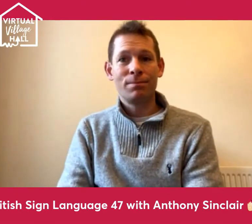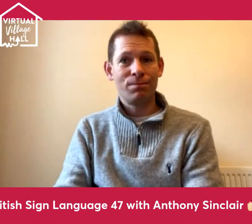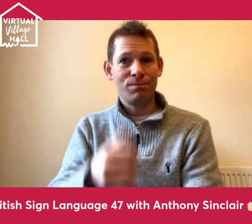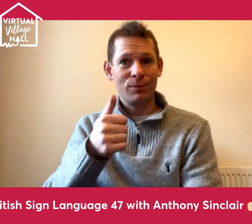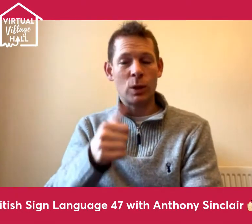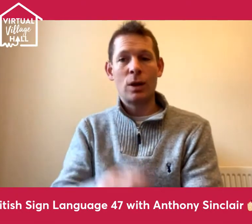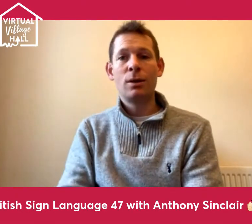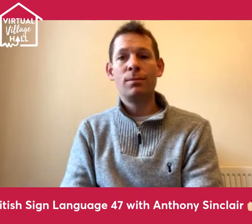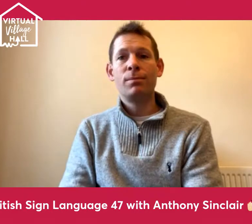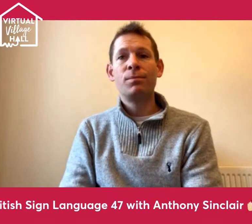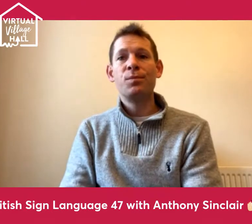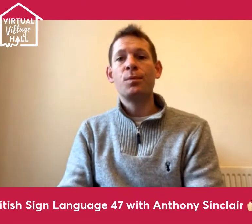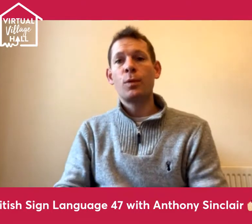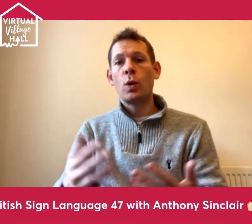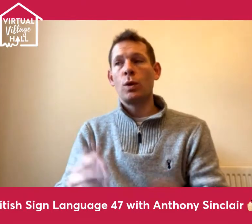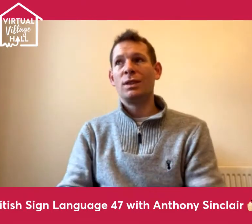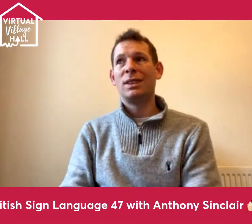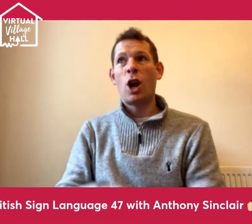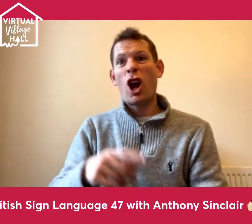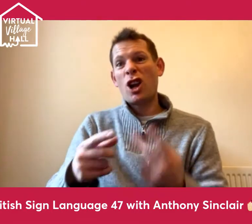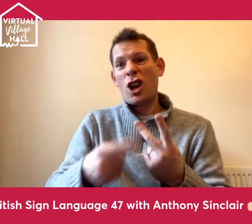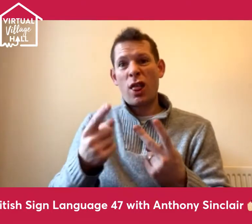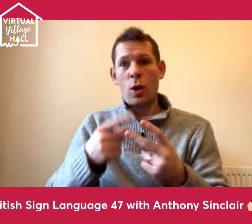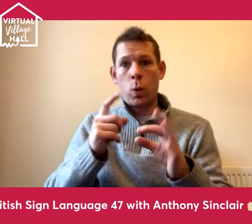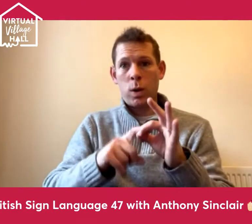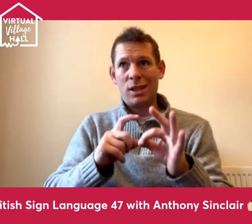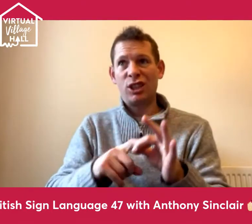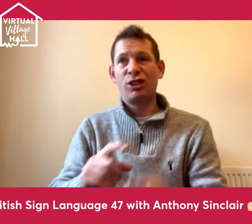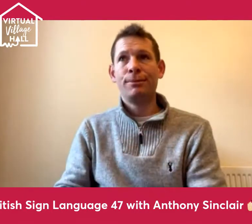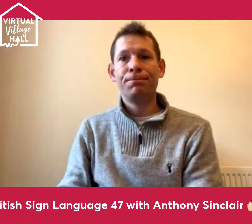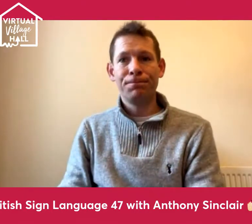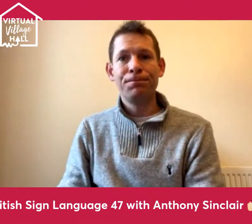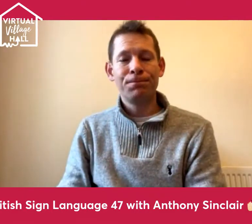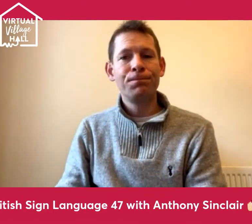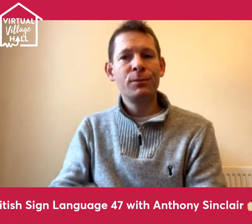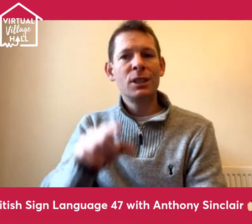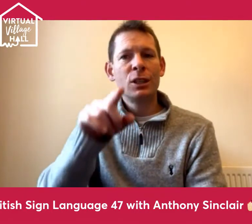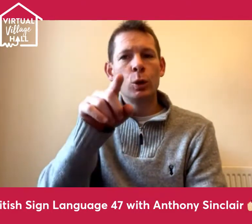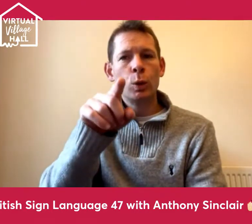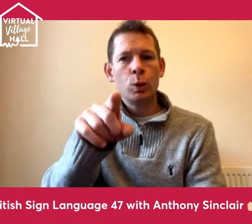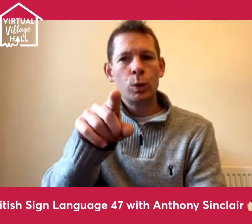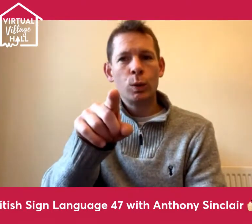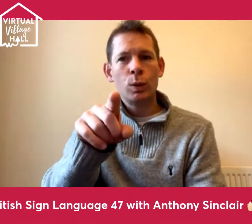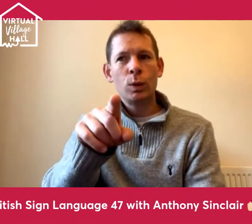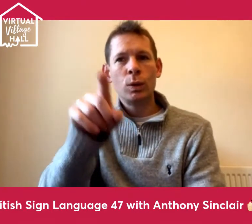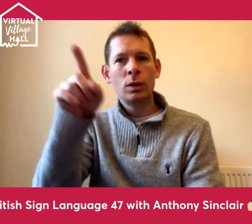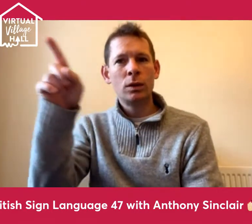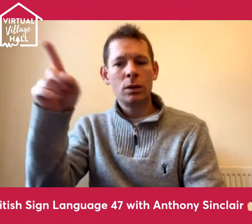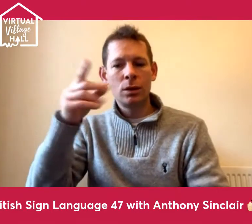So that means I get to the restaurant by car in English. So another question might be,